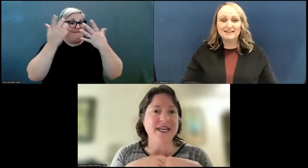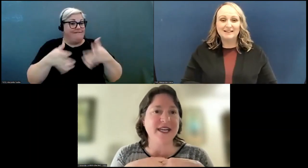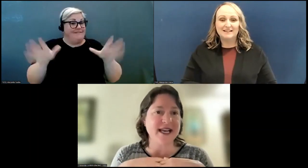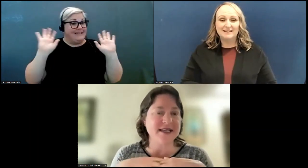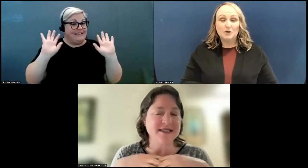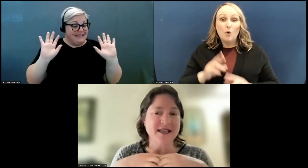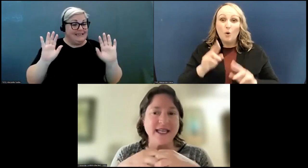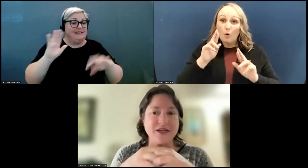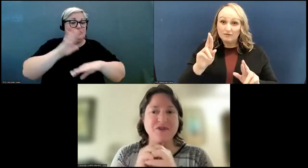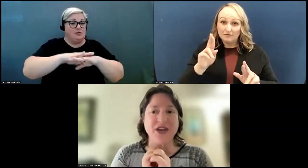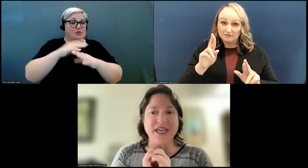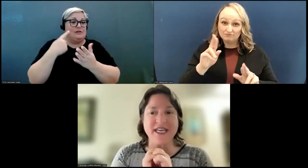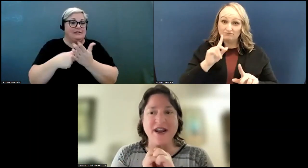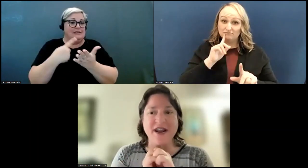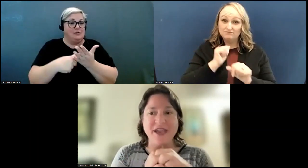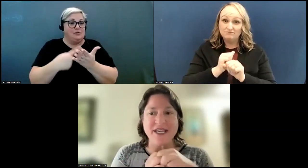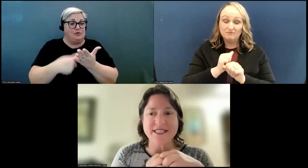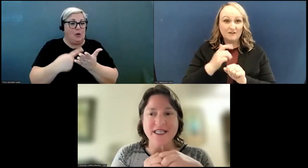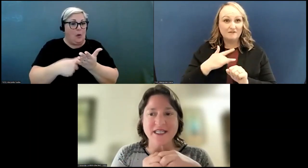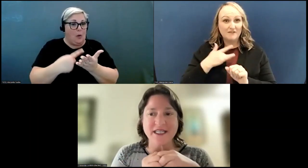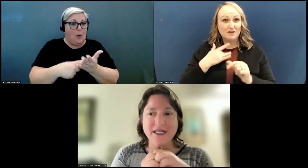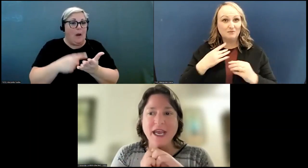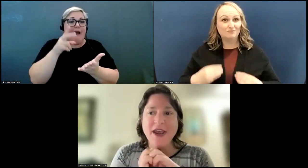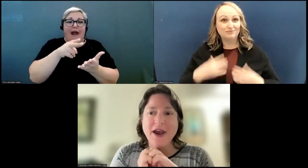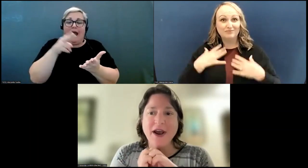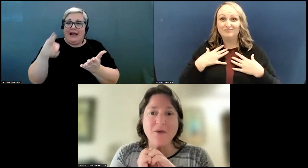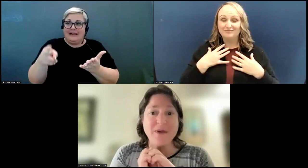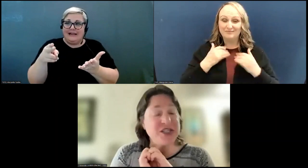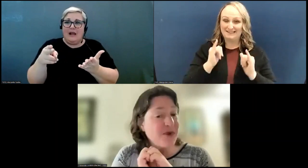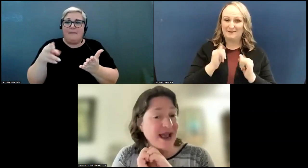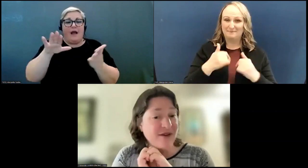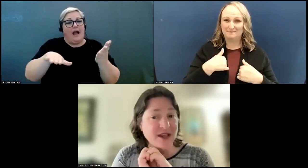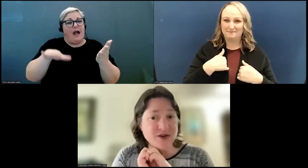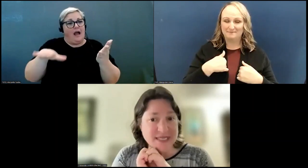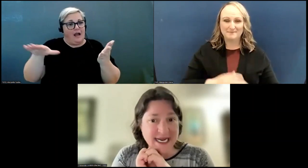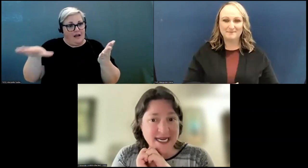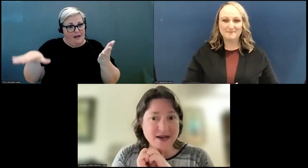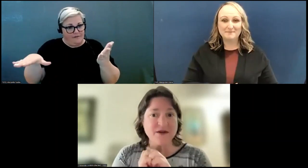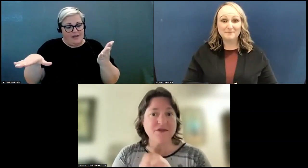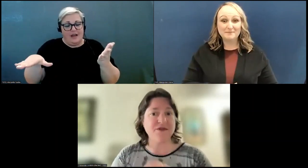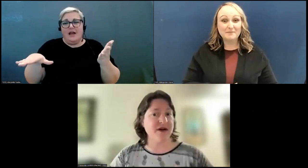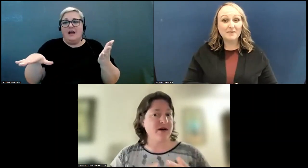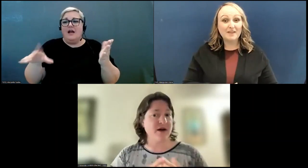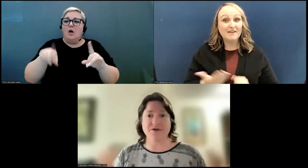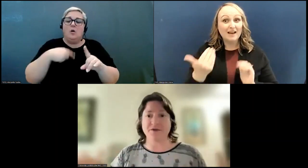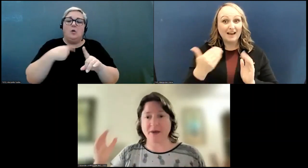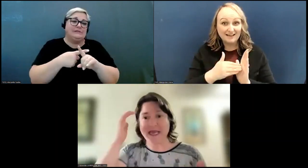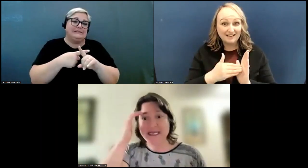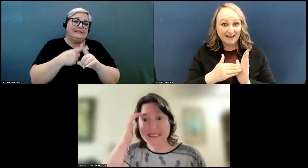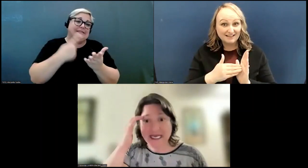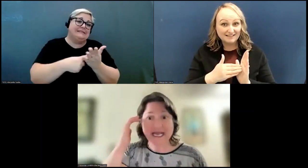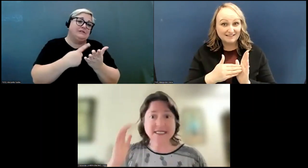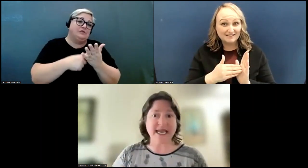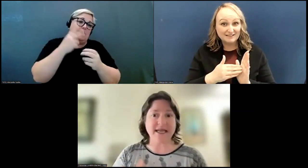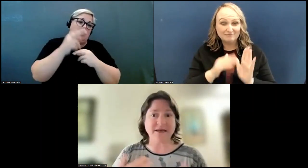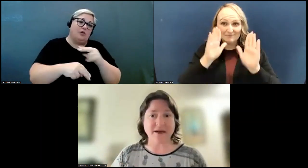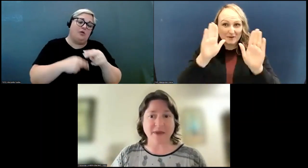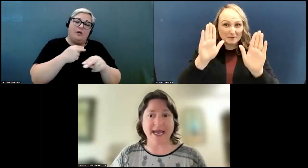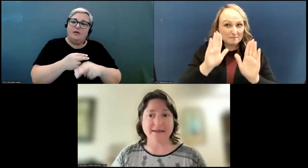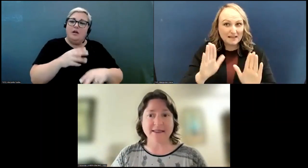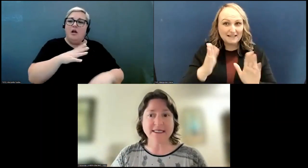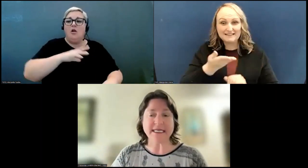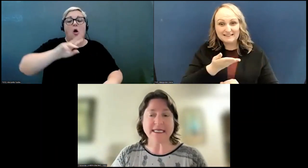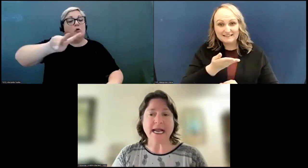did find it as electrifying and edifying as I did. We do have another day of amazing guests